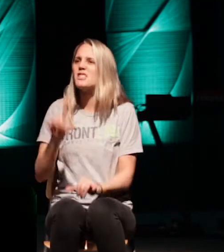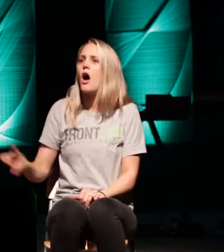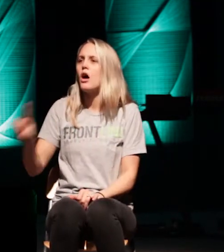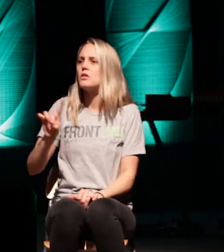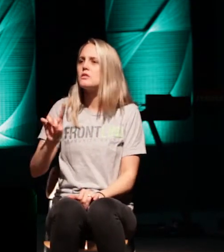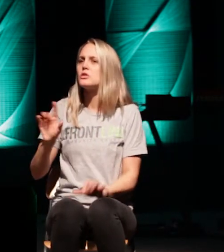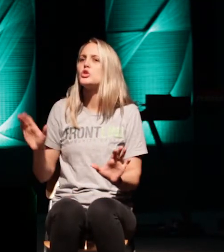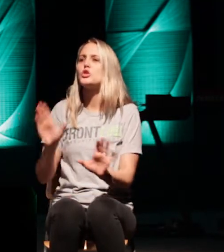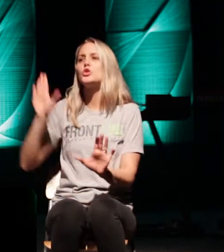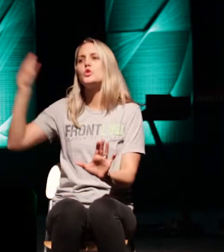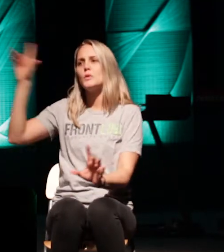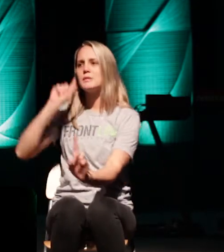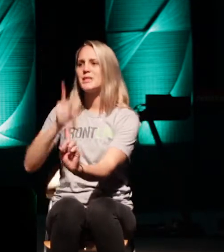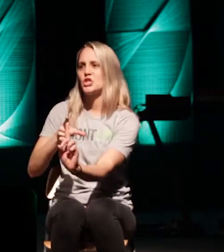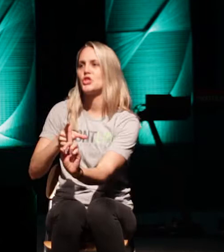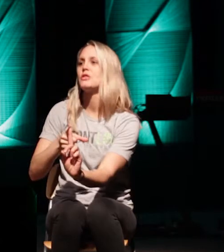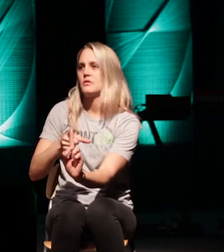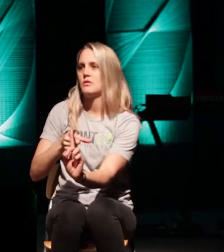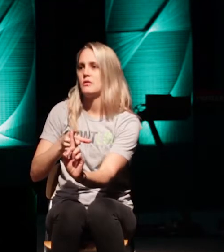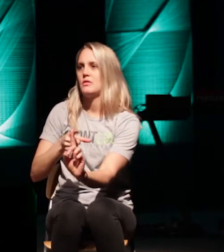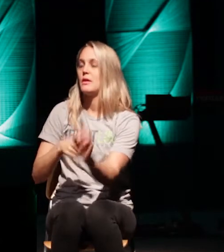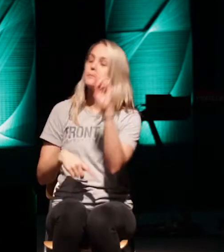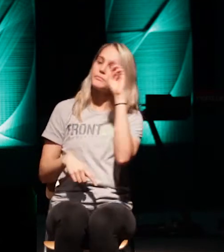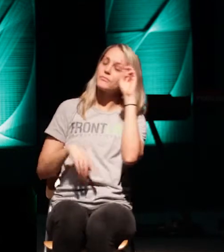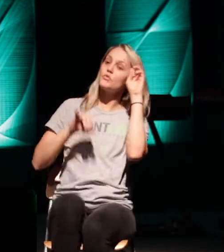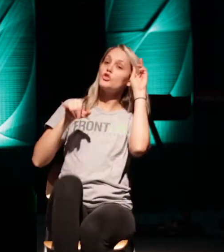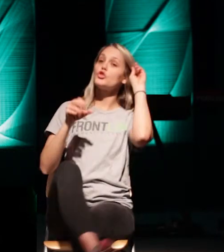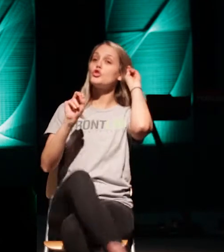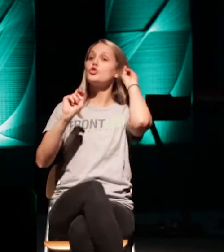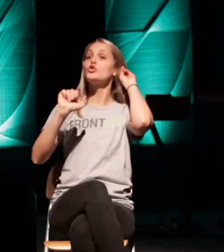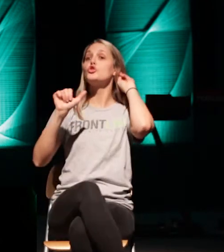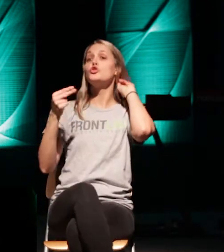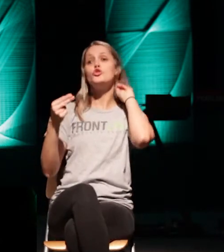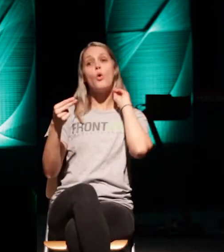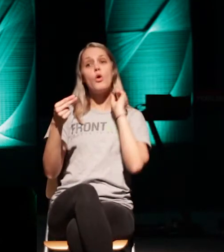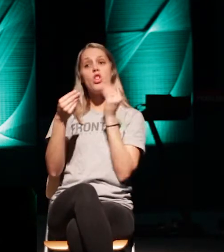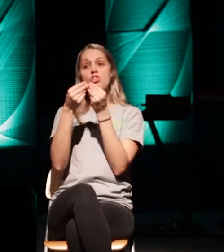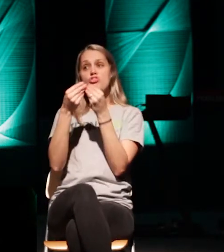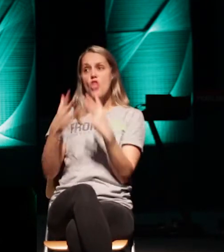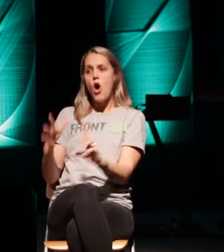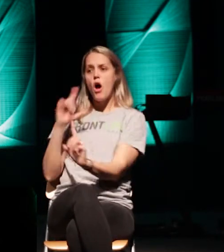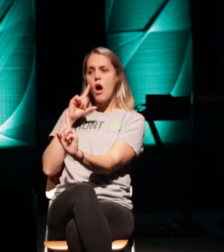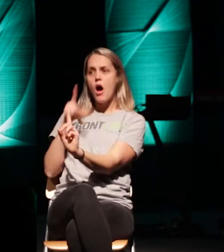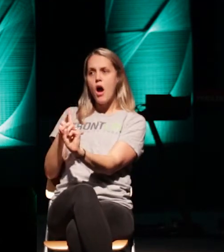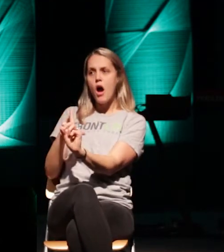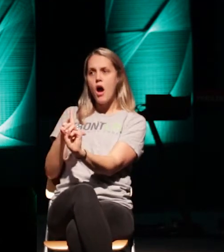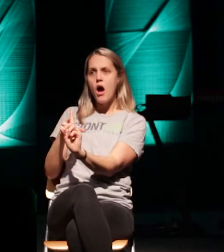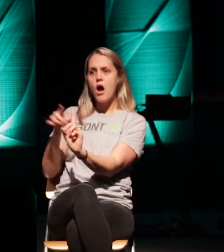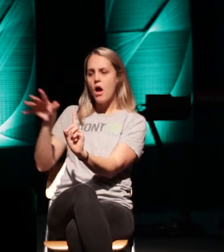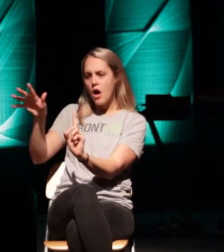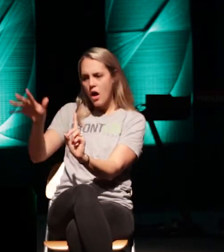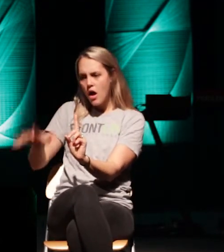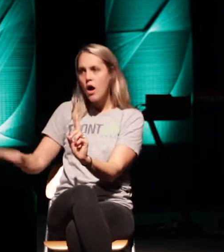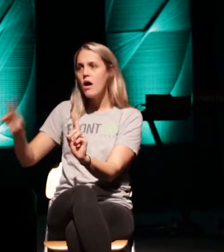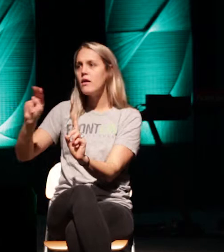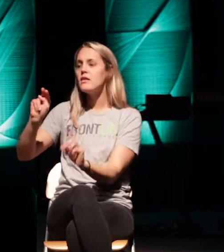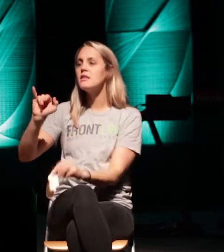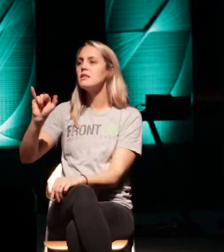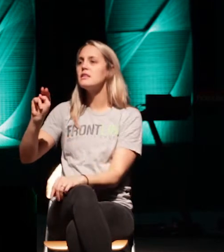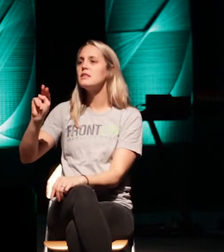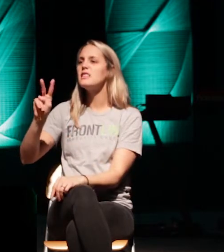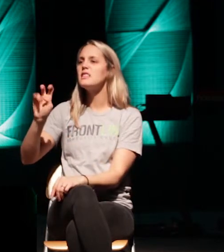lost perspective that the Ninevites were just like him. We love to